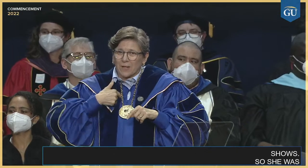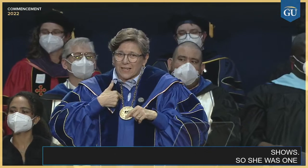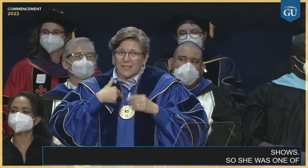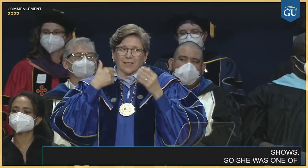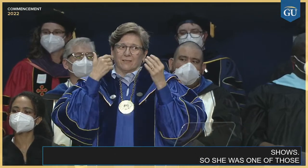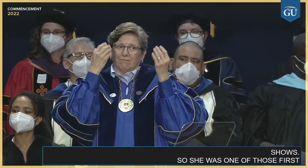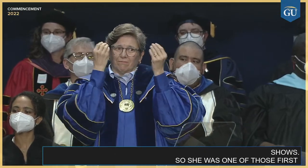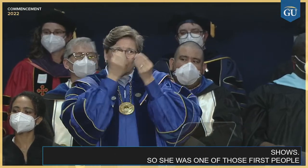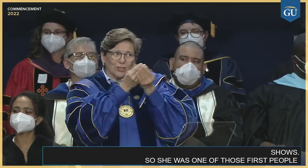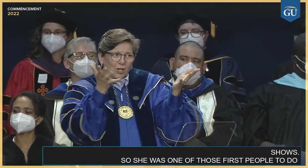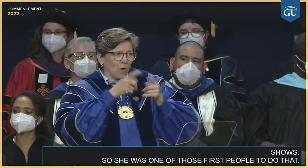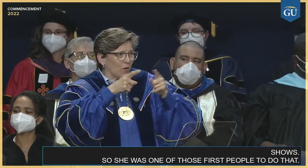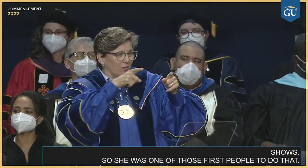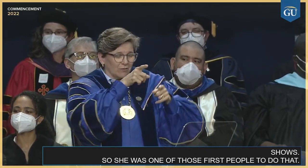today or her family.